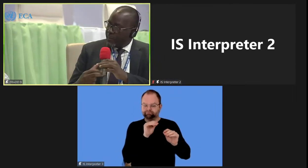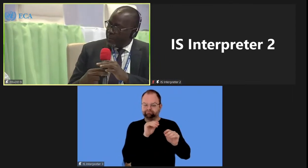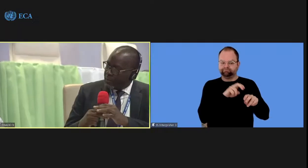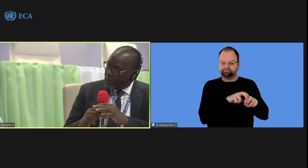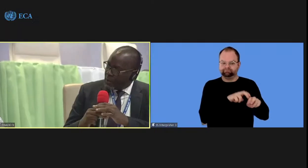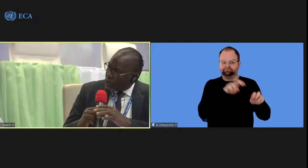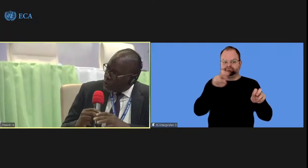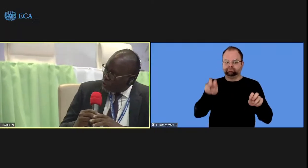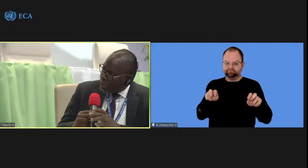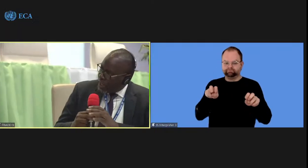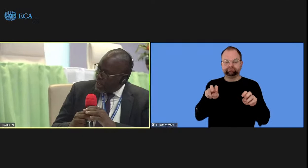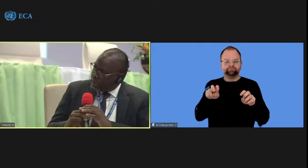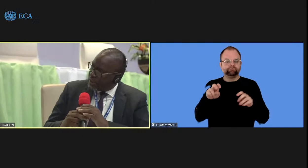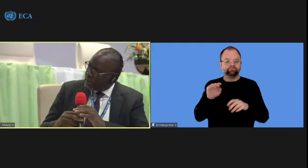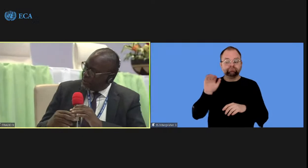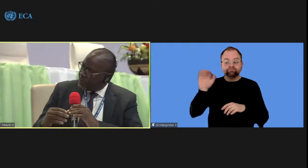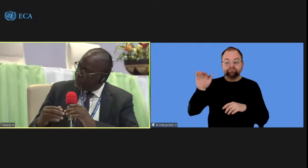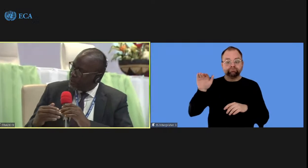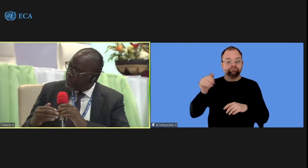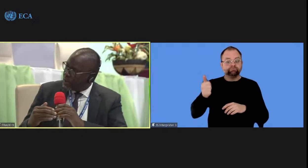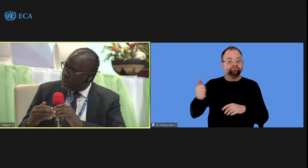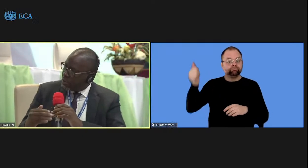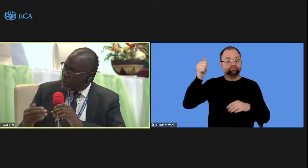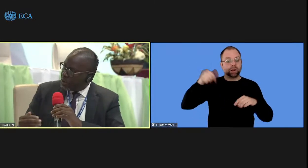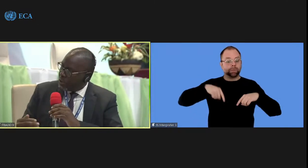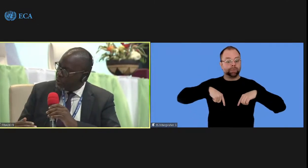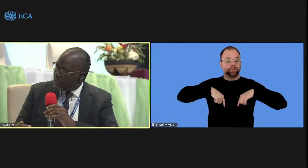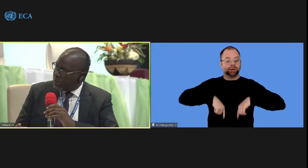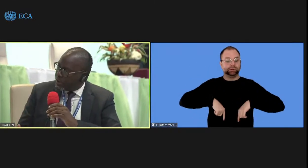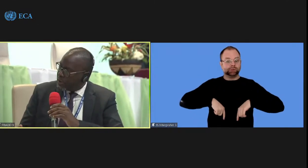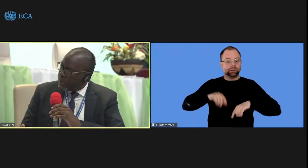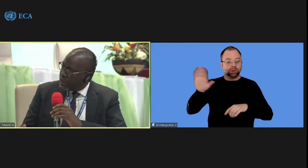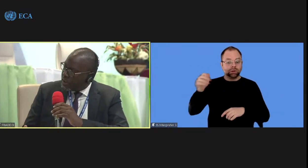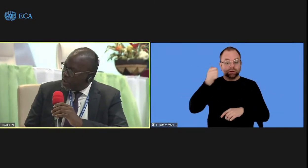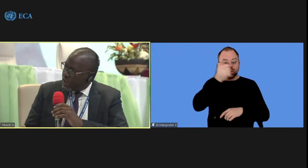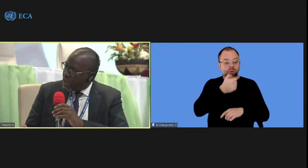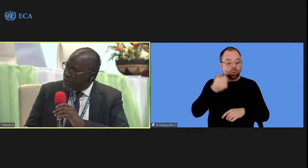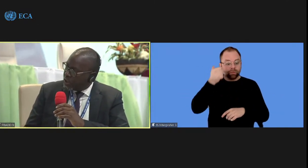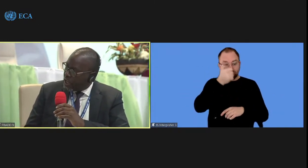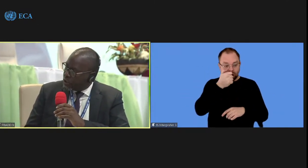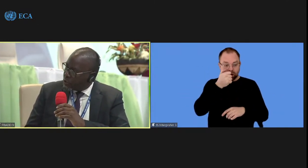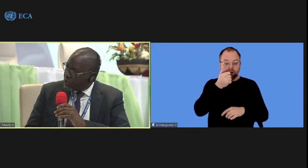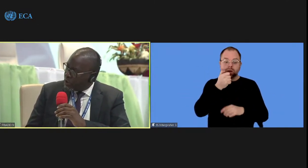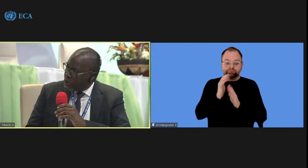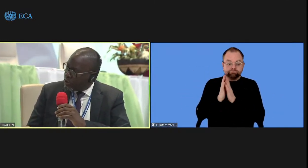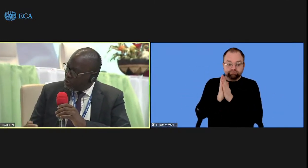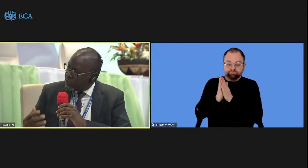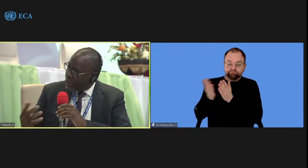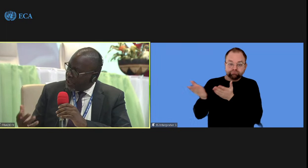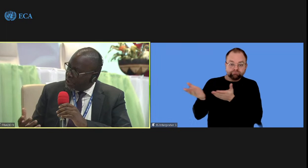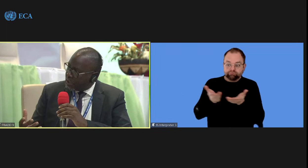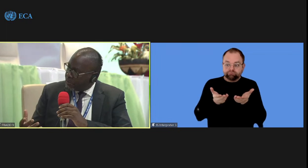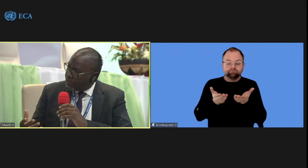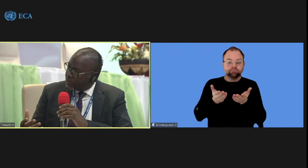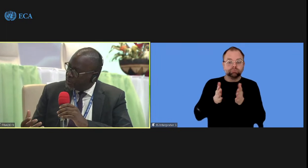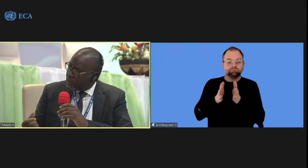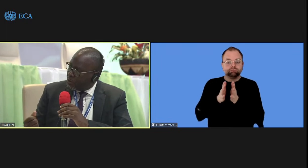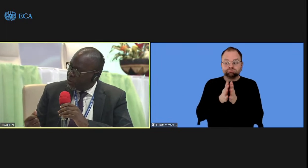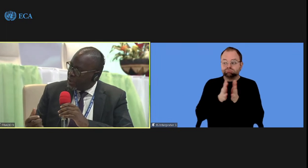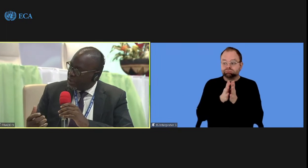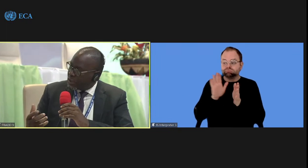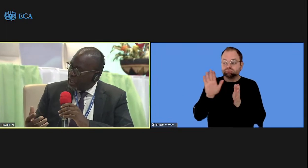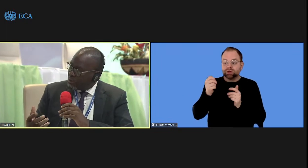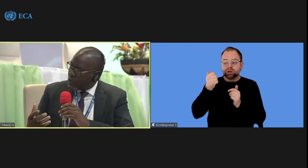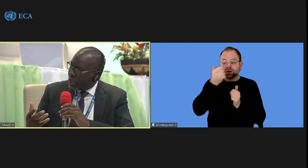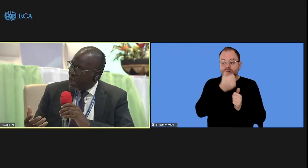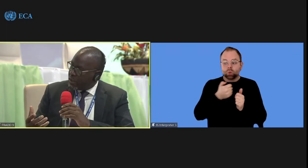experience, but also to highlight how Ethiopia has dealt with issues of data